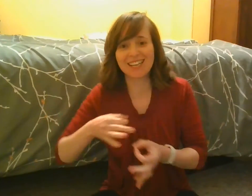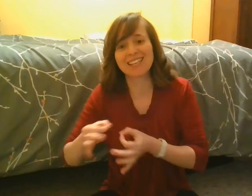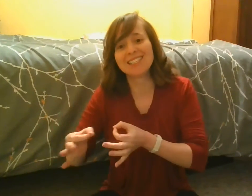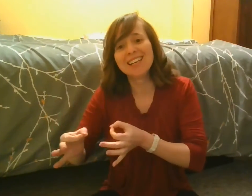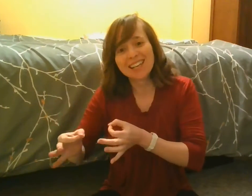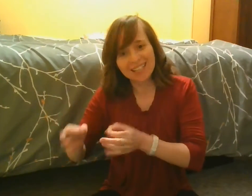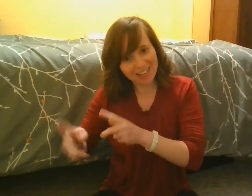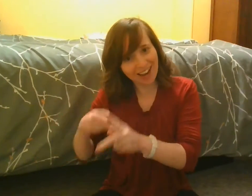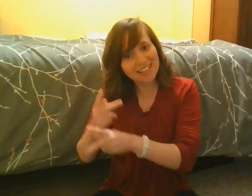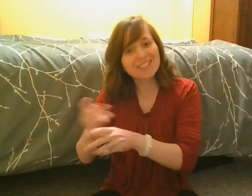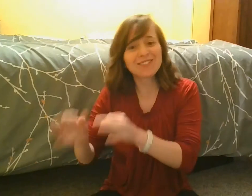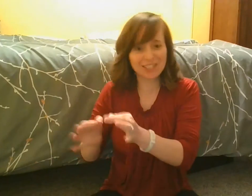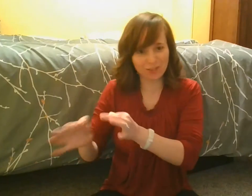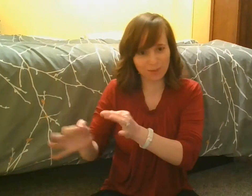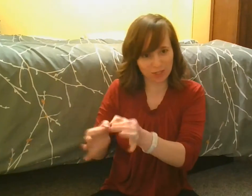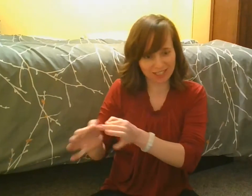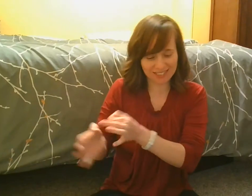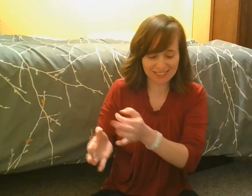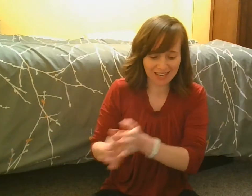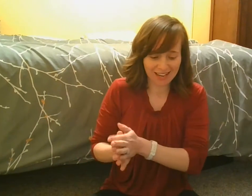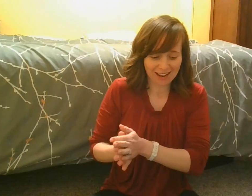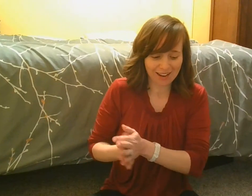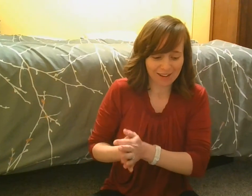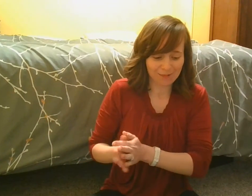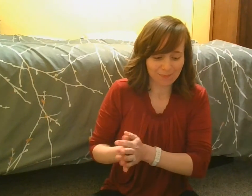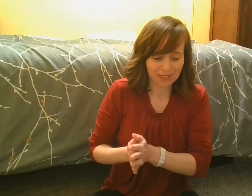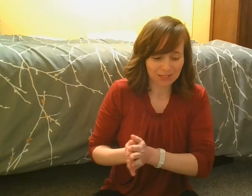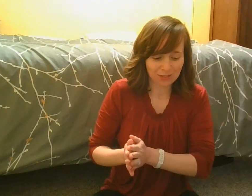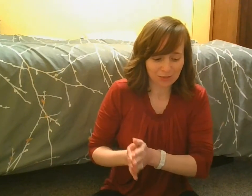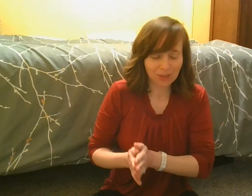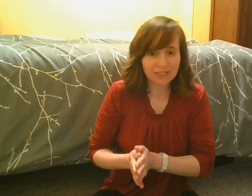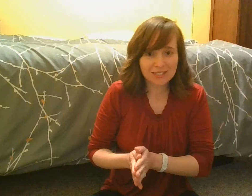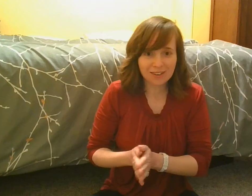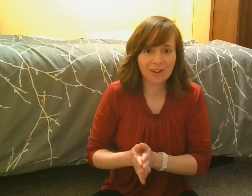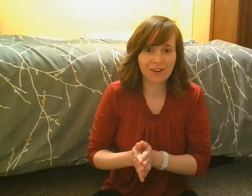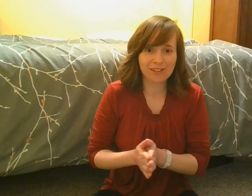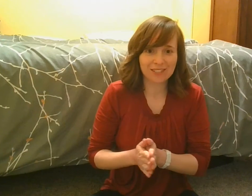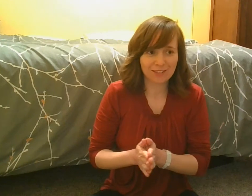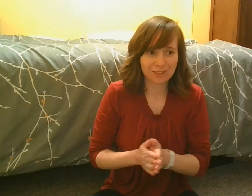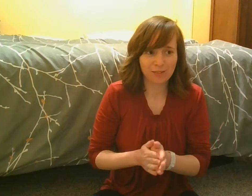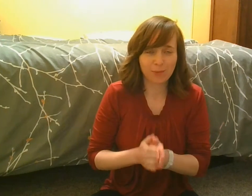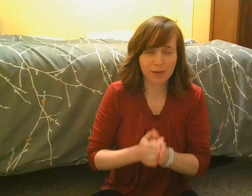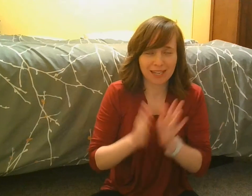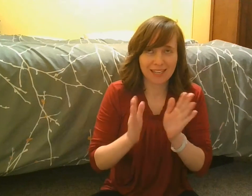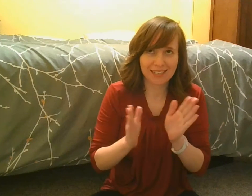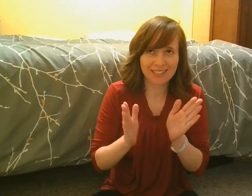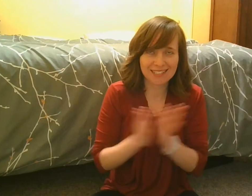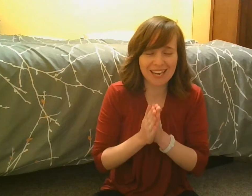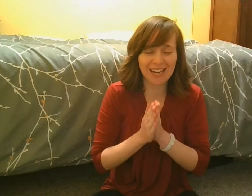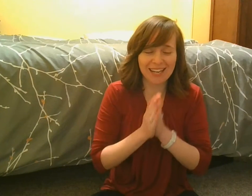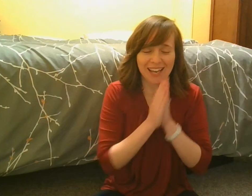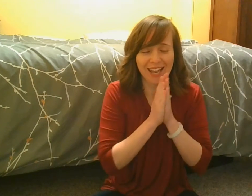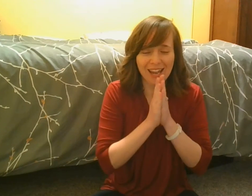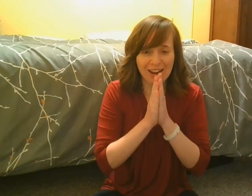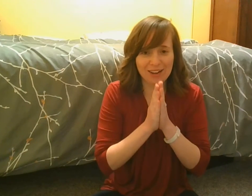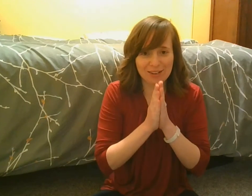and kinds of descriptions. So we're going to start ourselves off by saying